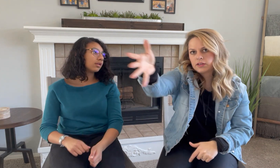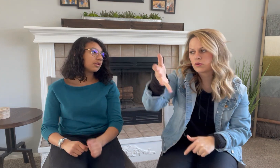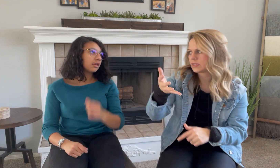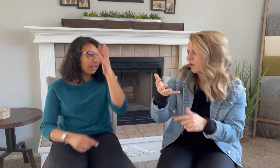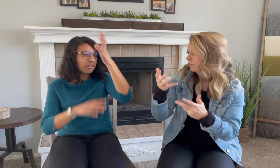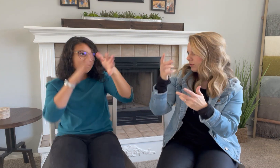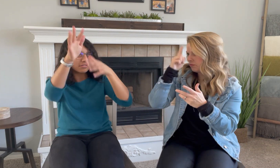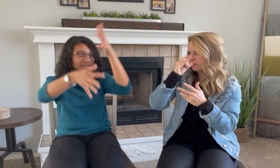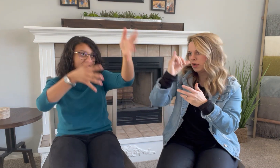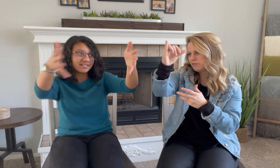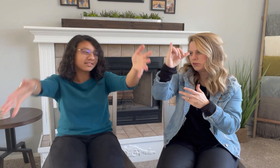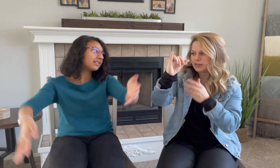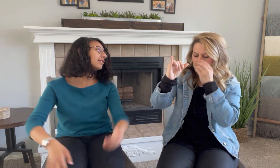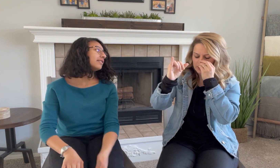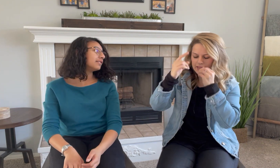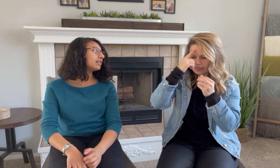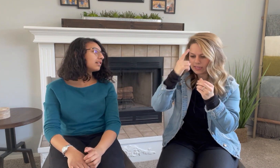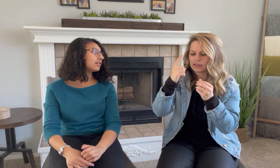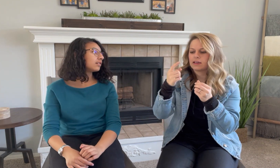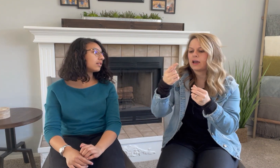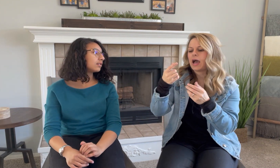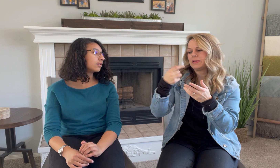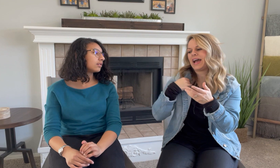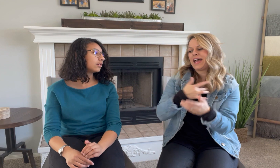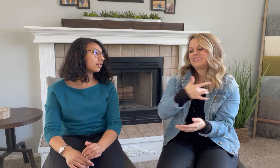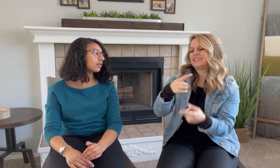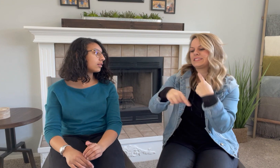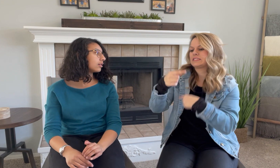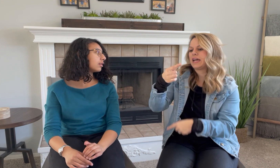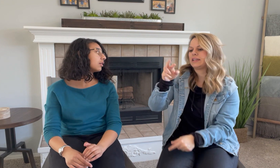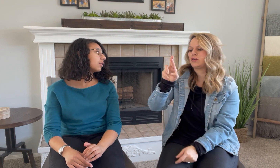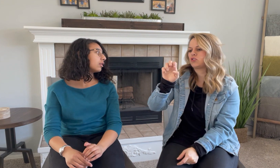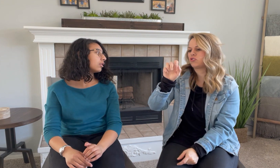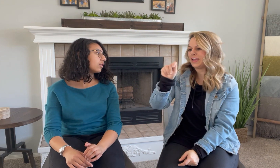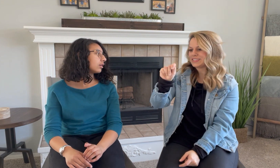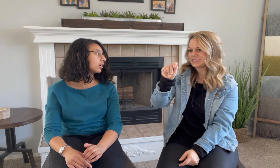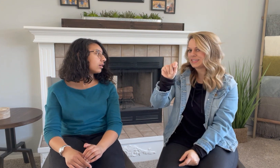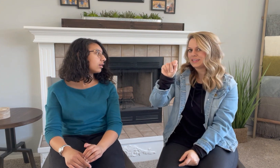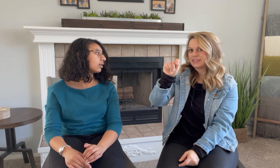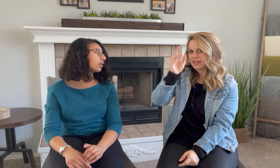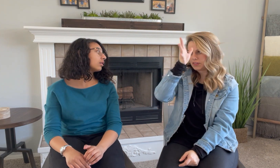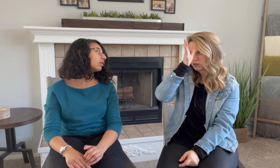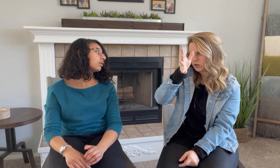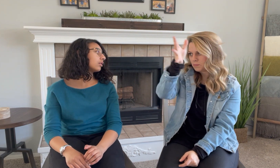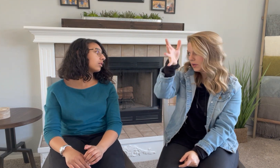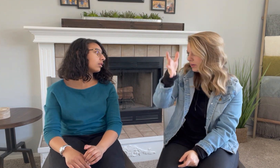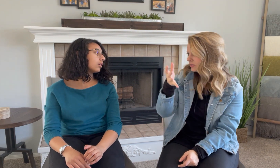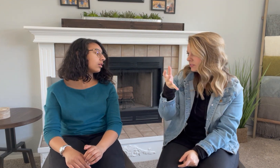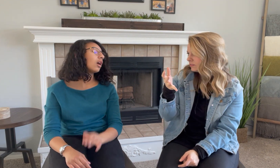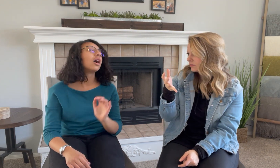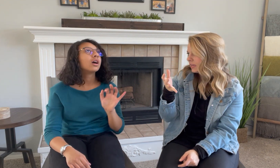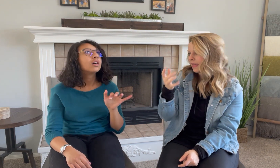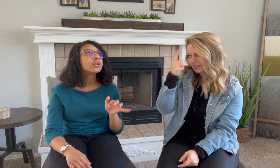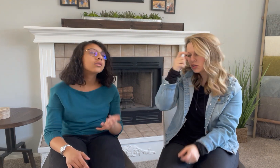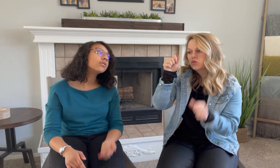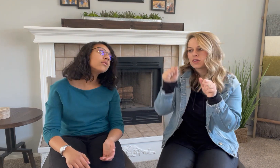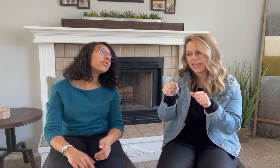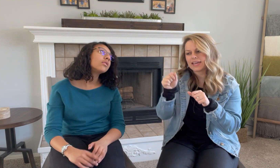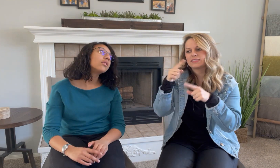goes out for forever and ever. I tend to sign great and then grandparent. I think you can